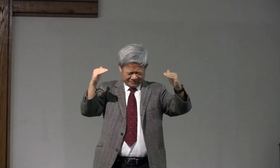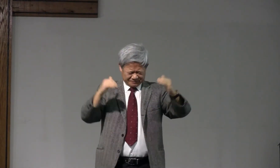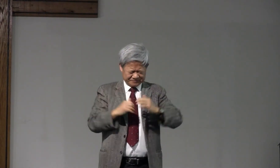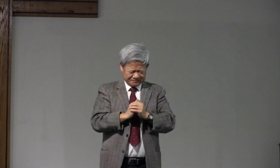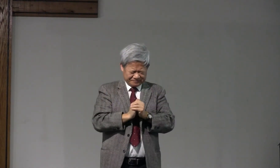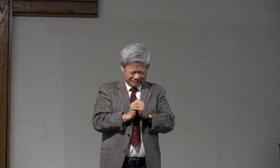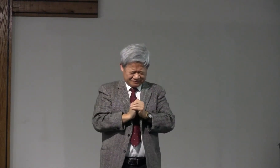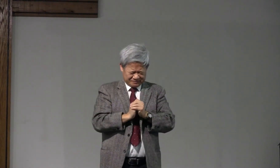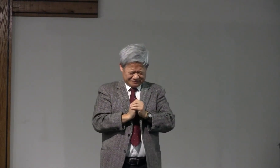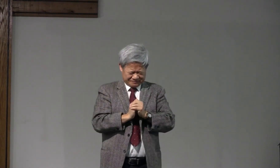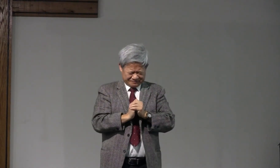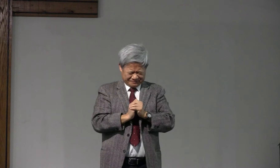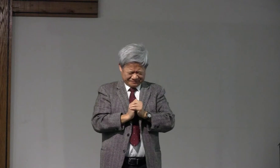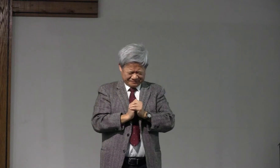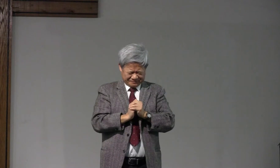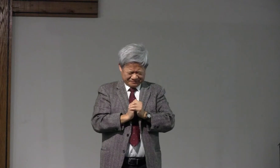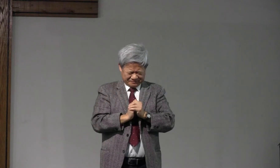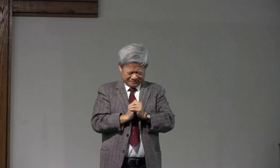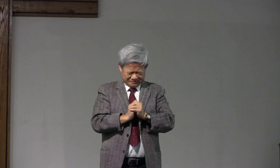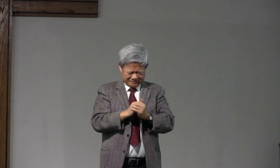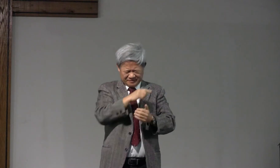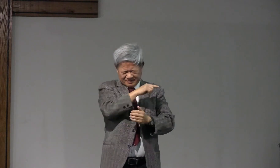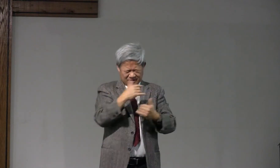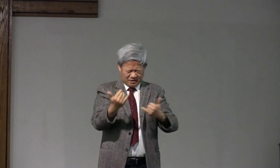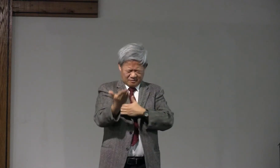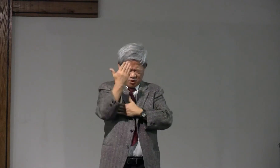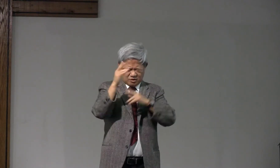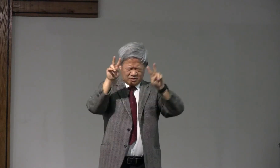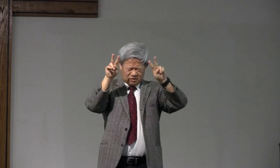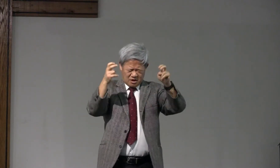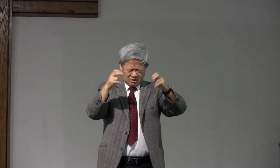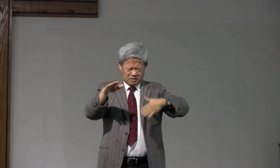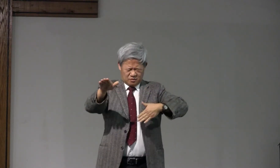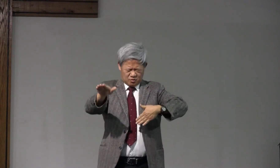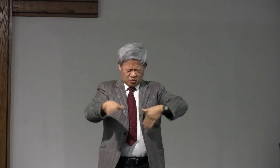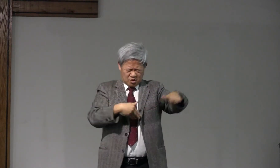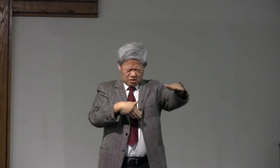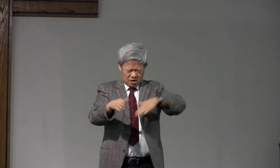in this message. Our Father in heaven, this morning,